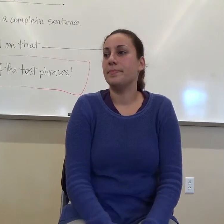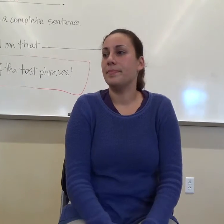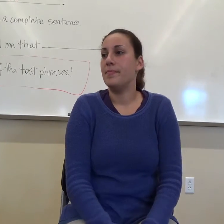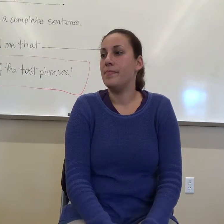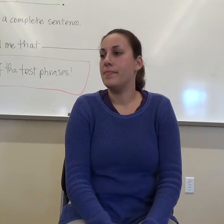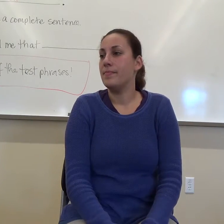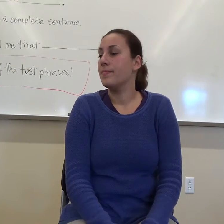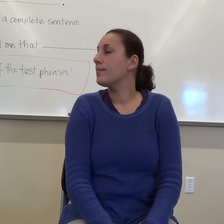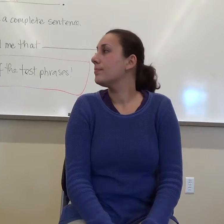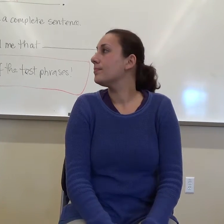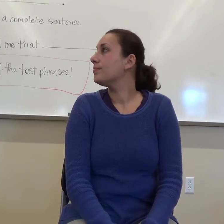Okay.